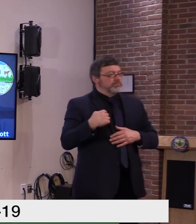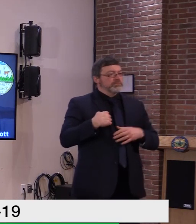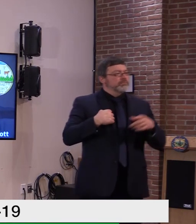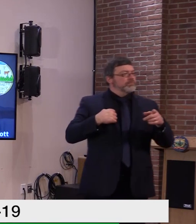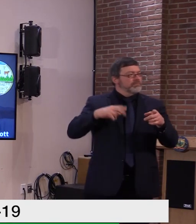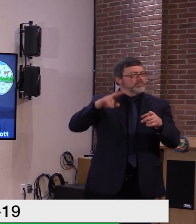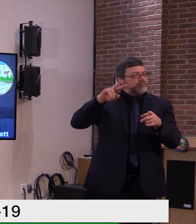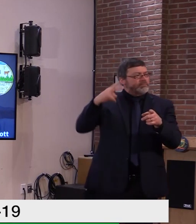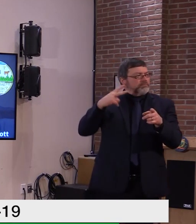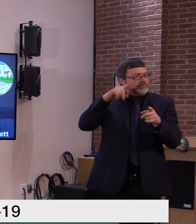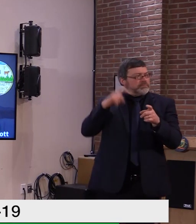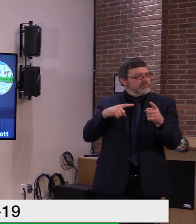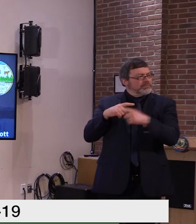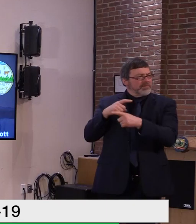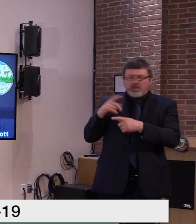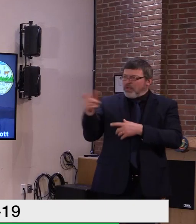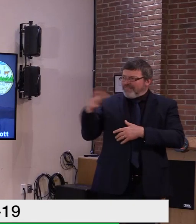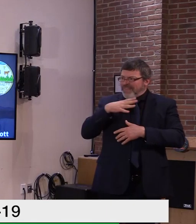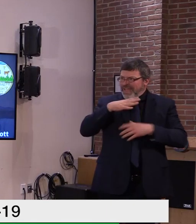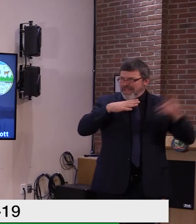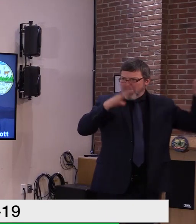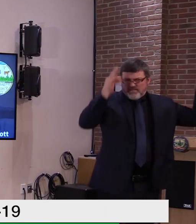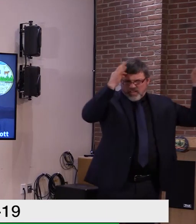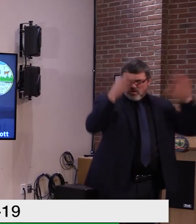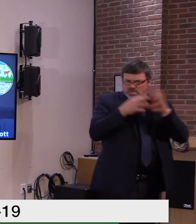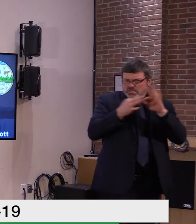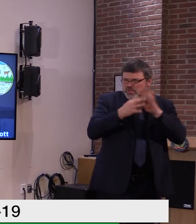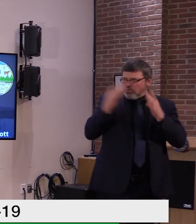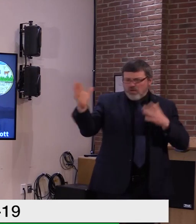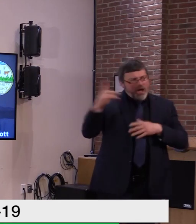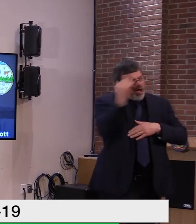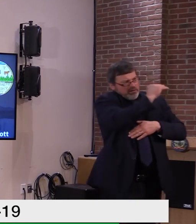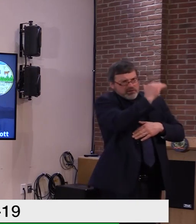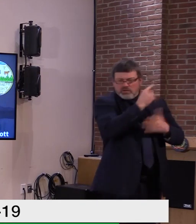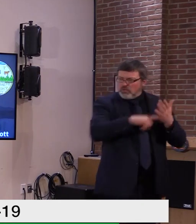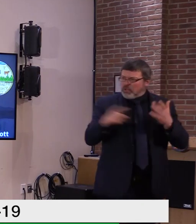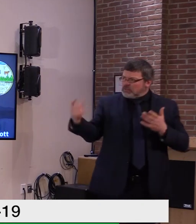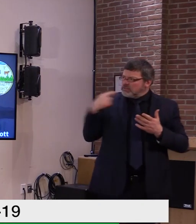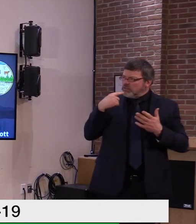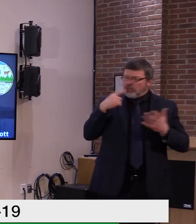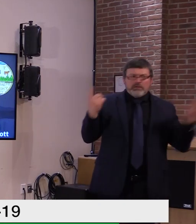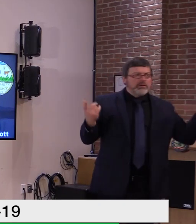Have they communicated with you guys of, you know, what's happening?